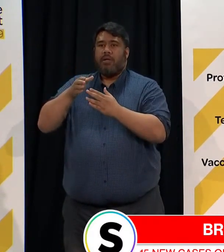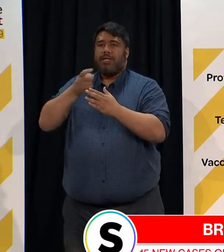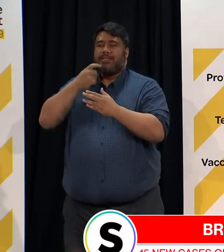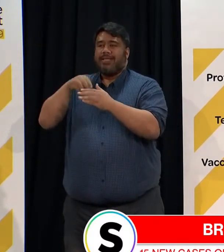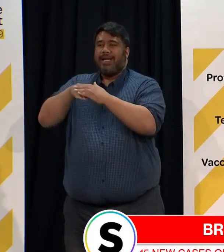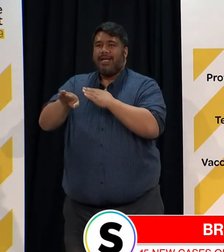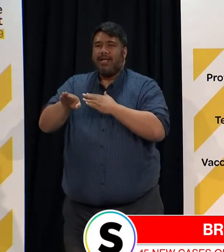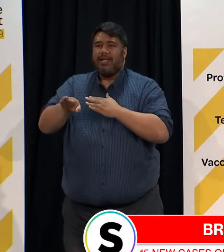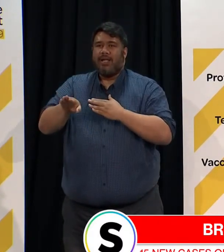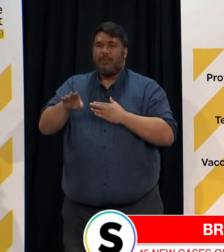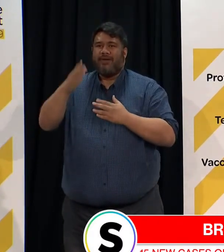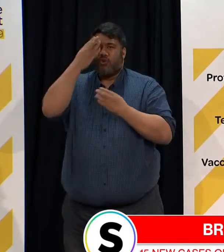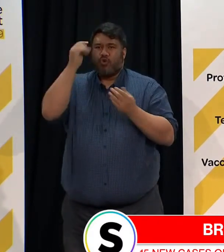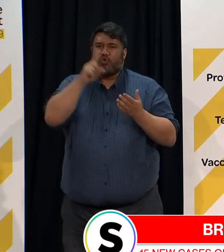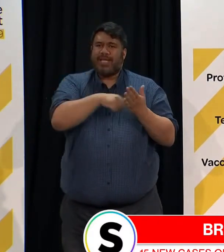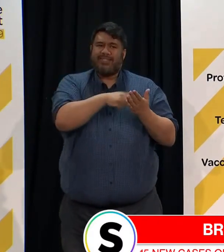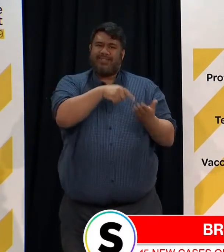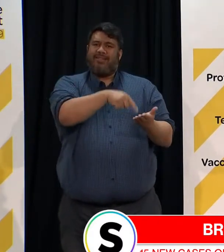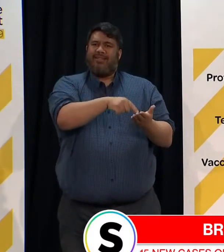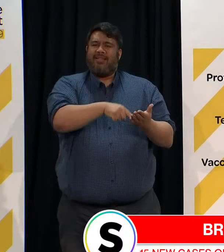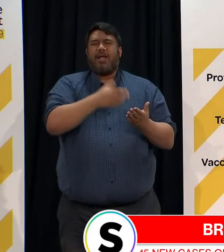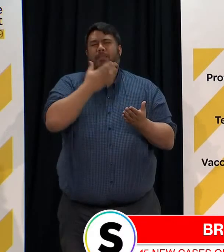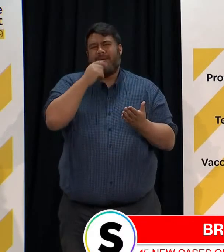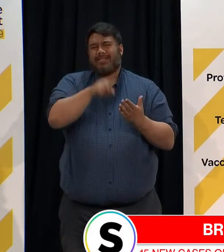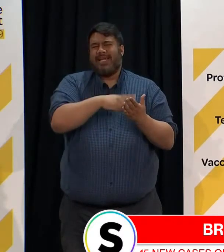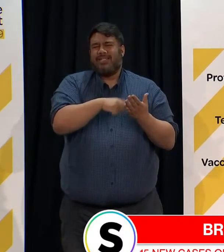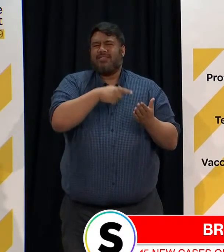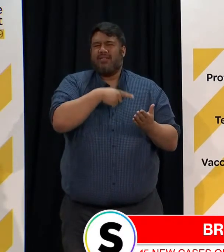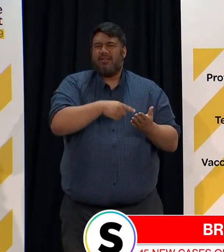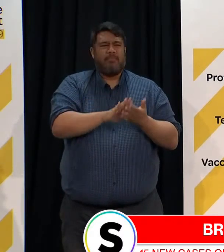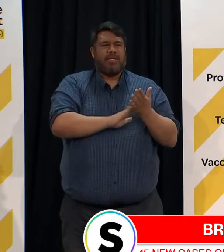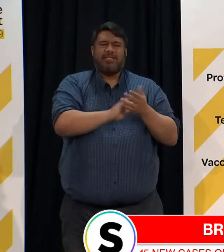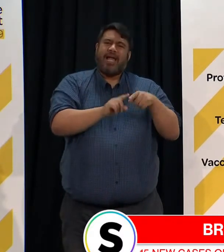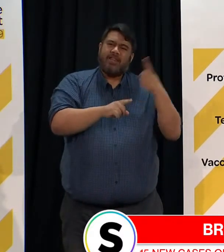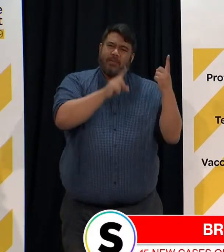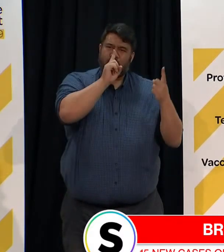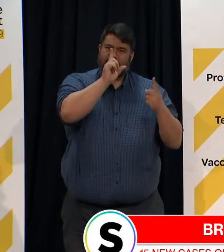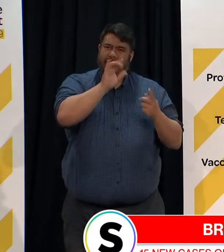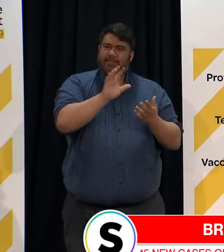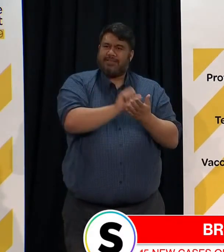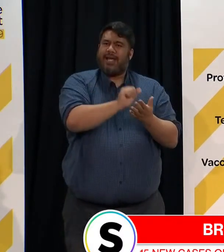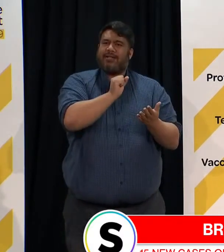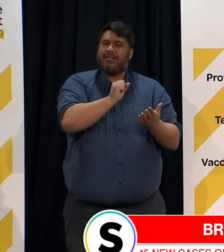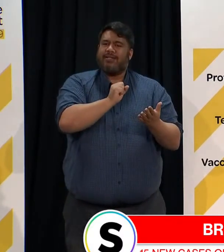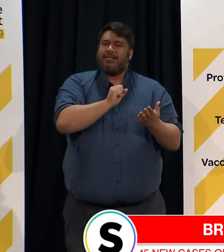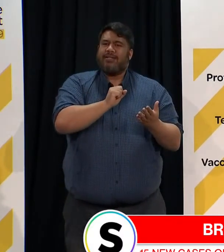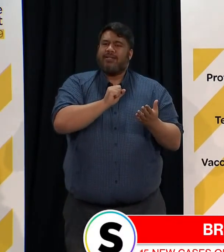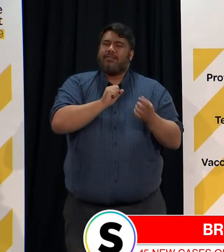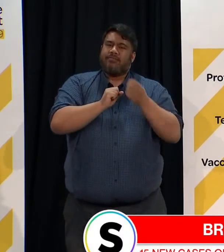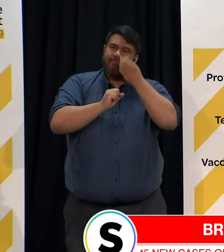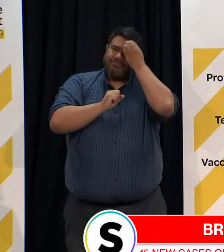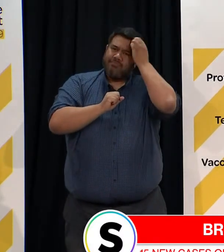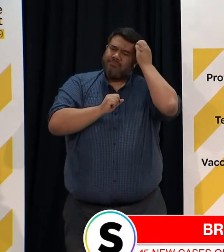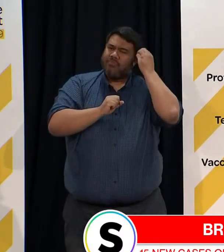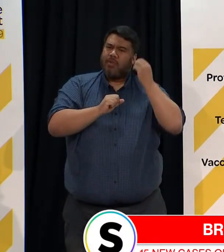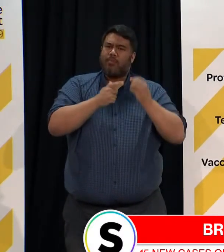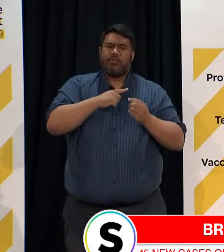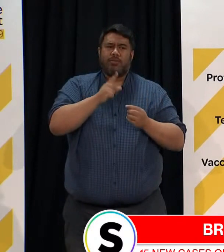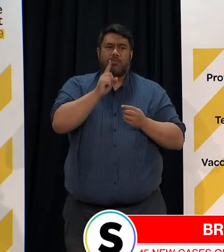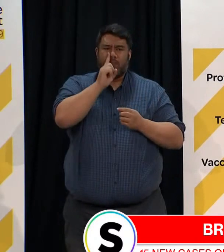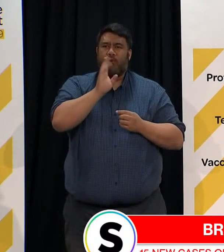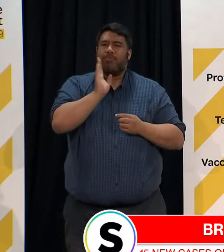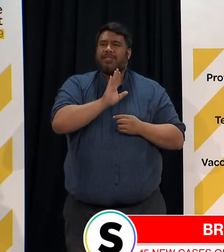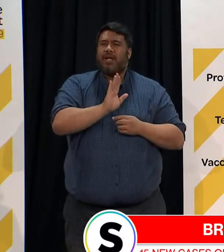to free that space up for someone else, because some of the drop-off is because there are DNAs, do not attends, and people missing